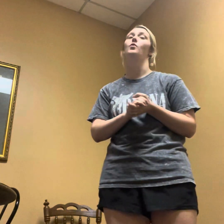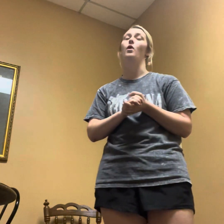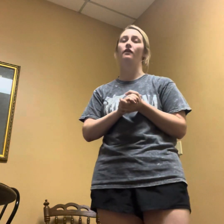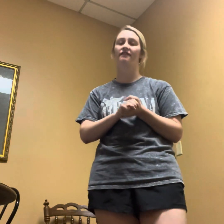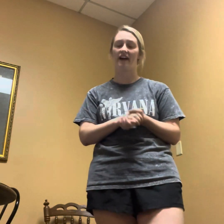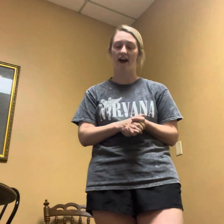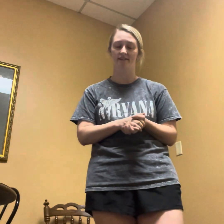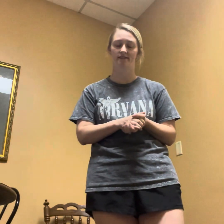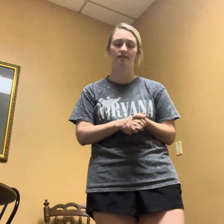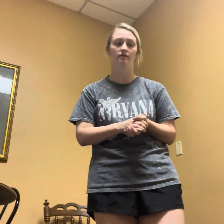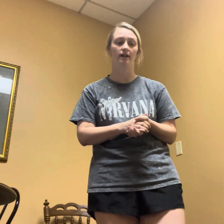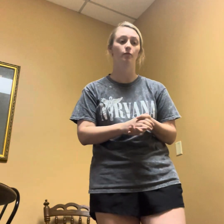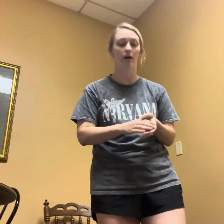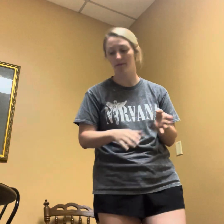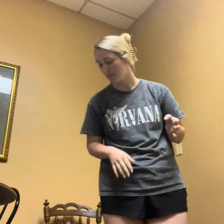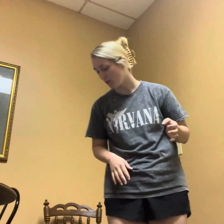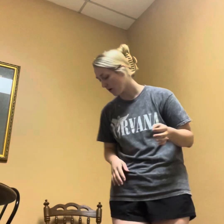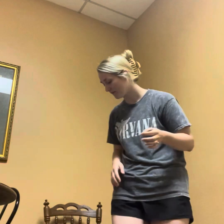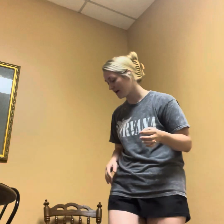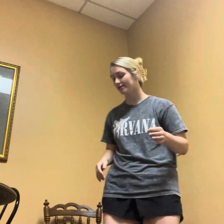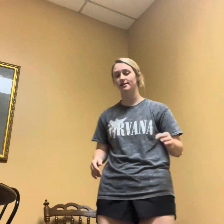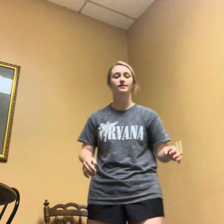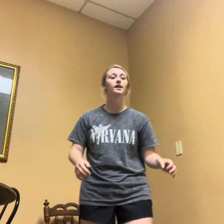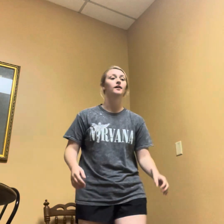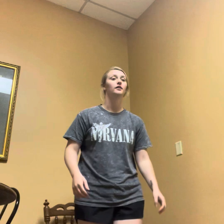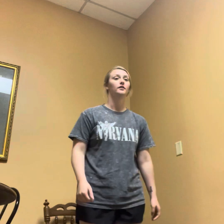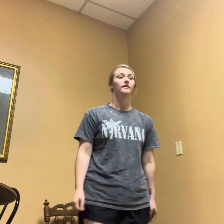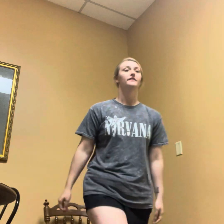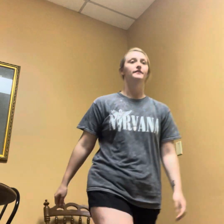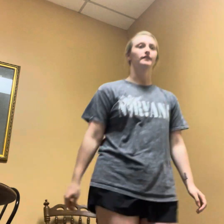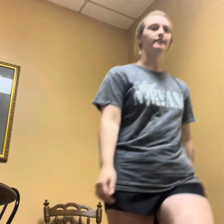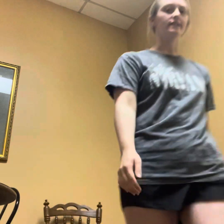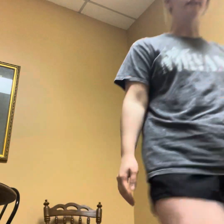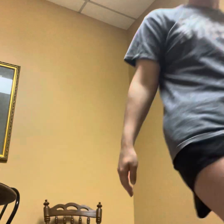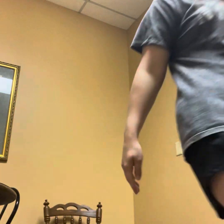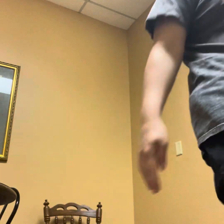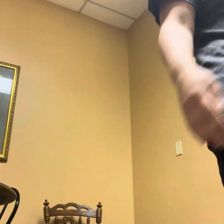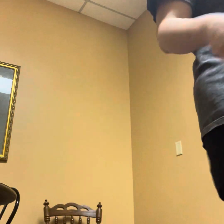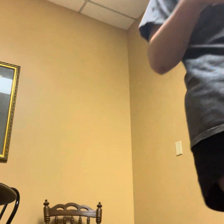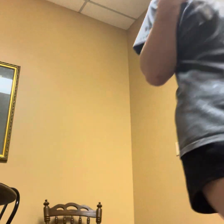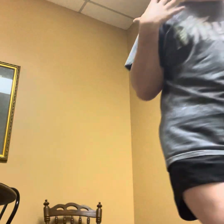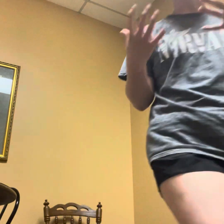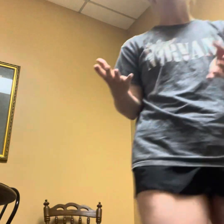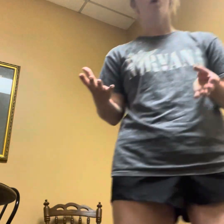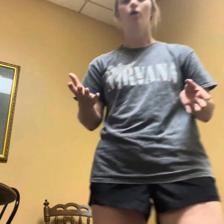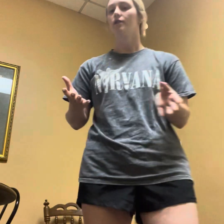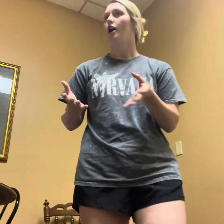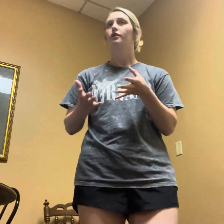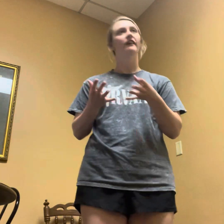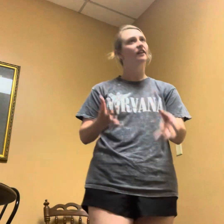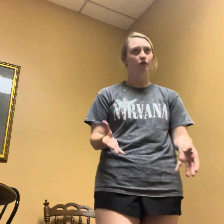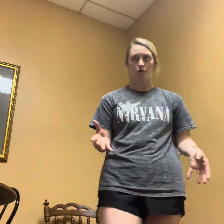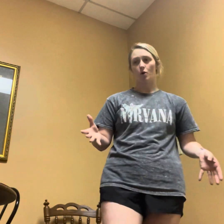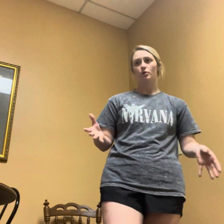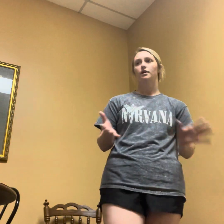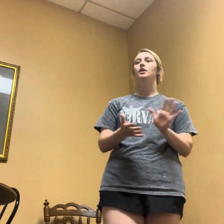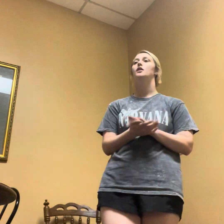walk fast. And what I mean by walk fast is like this, a speed walk, not a regular walk.